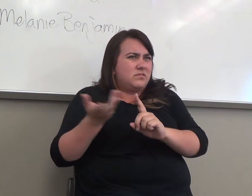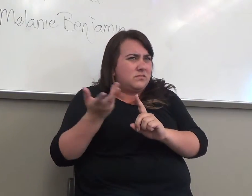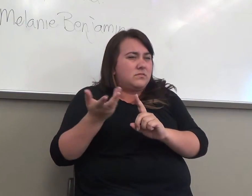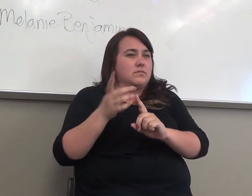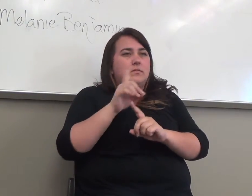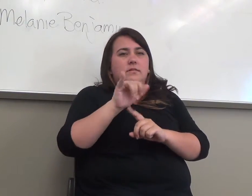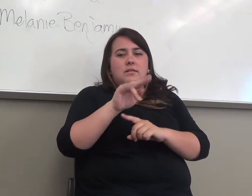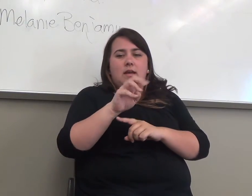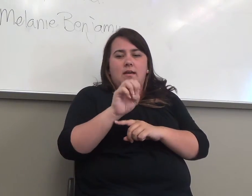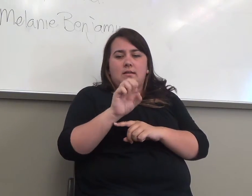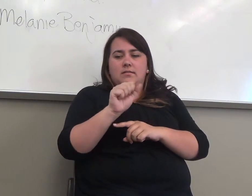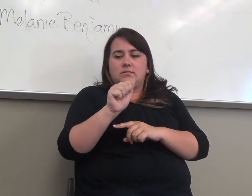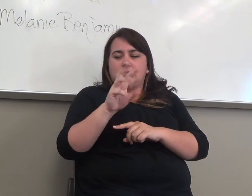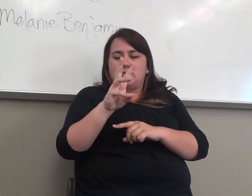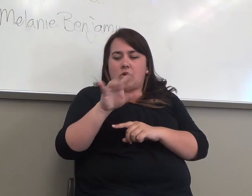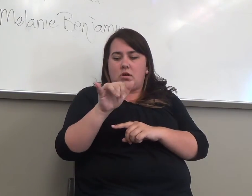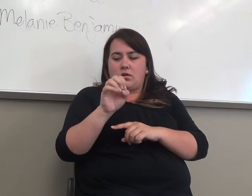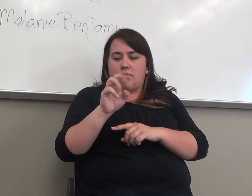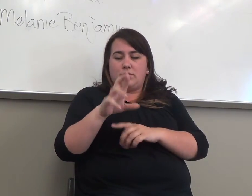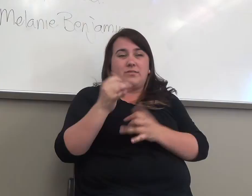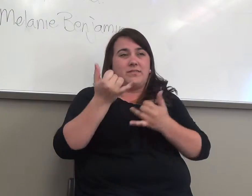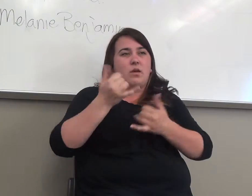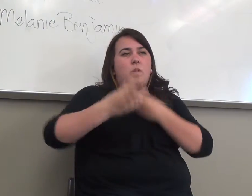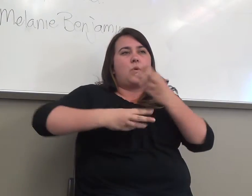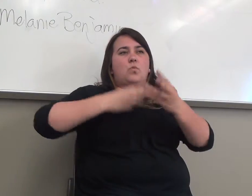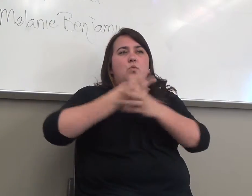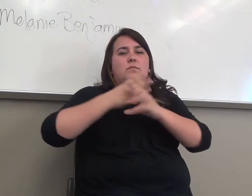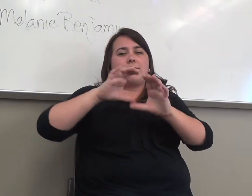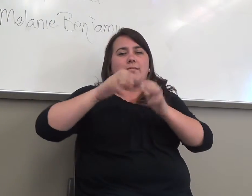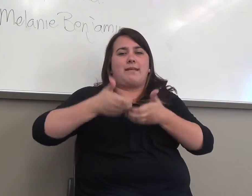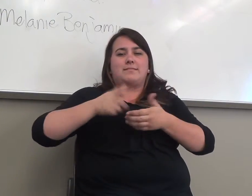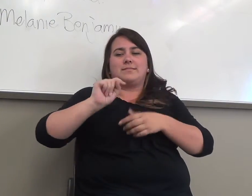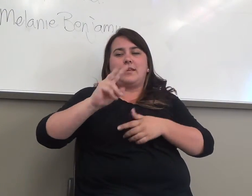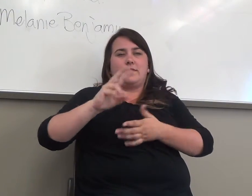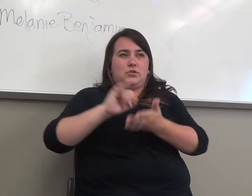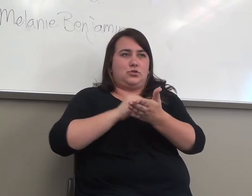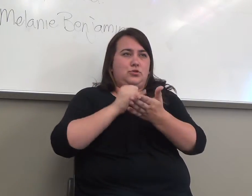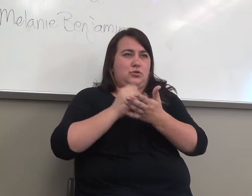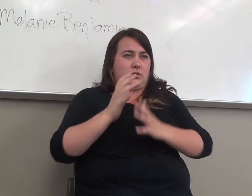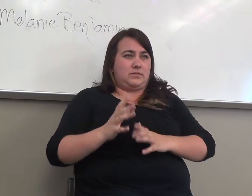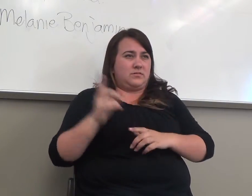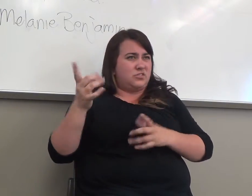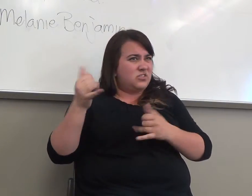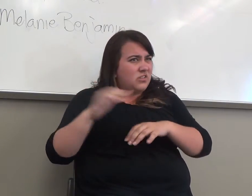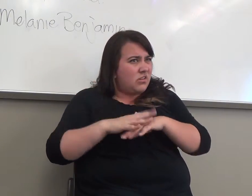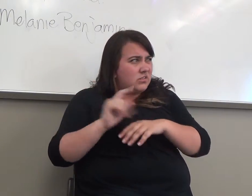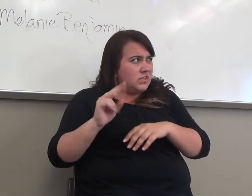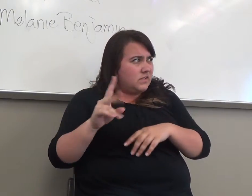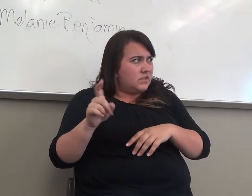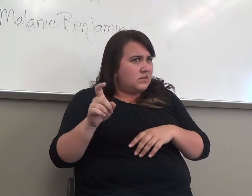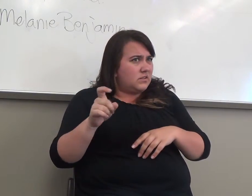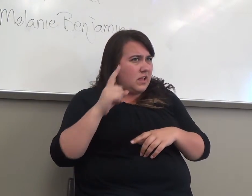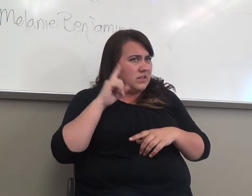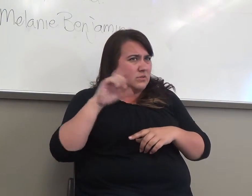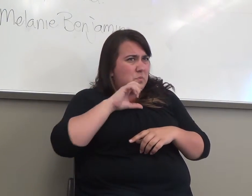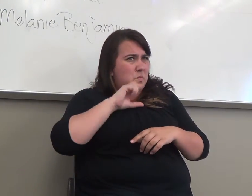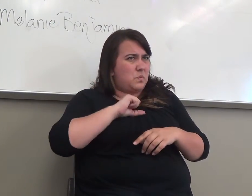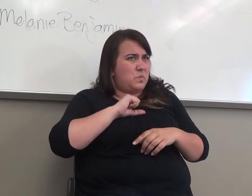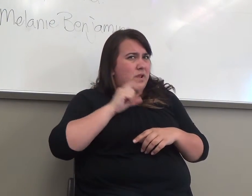Diane Sawyer is now a world-class television journalist. Is she still on TV? I think this may be a little bit dated. I think she may have retired.